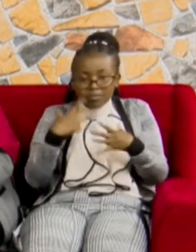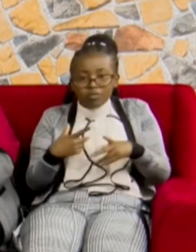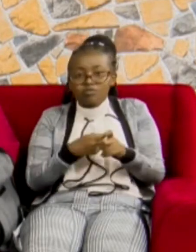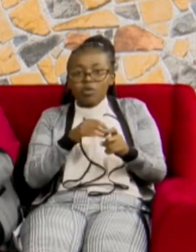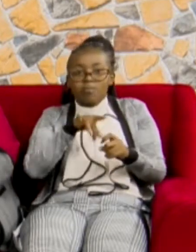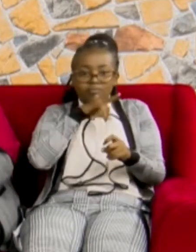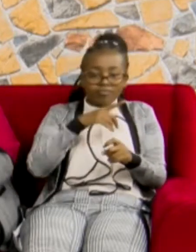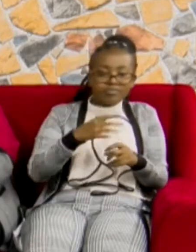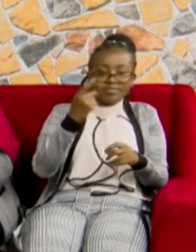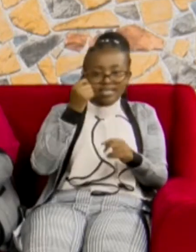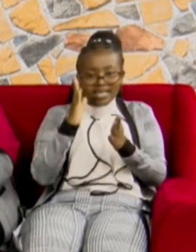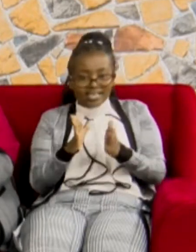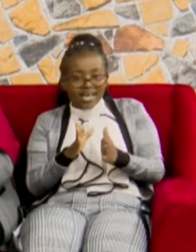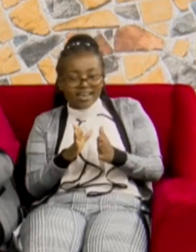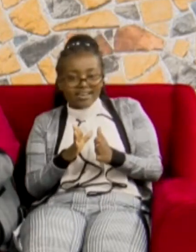and